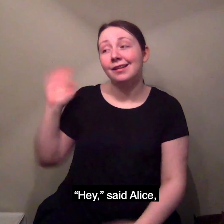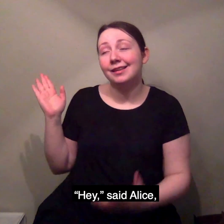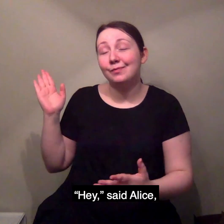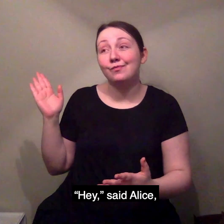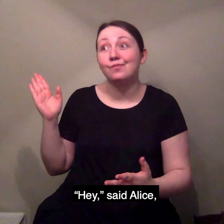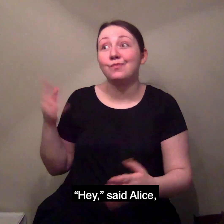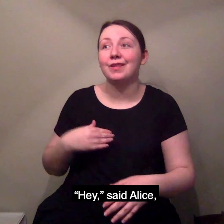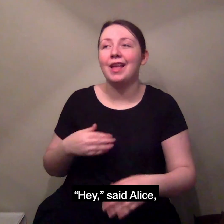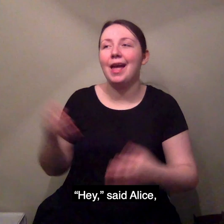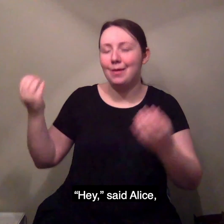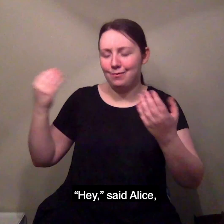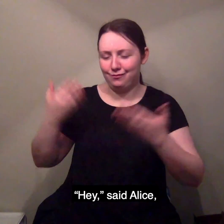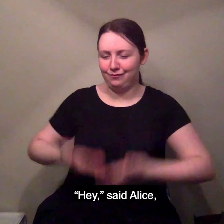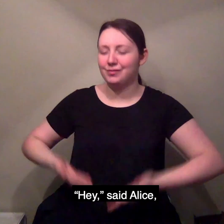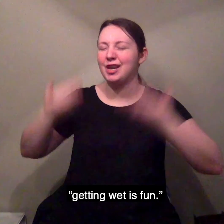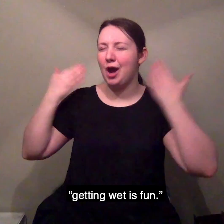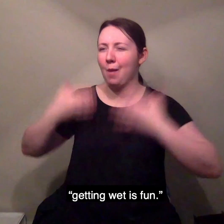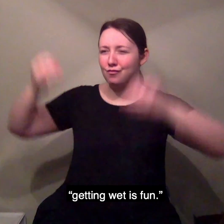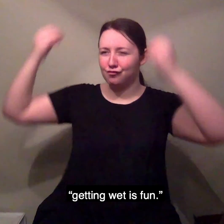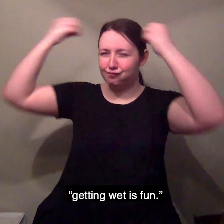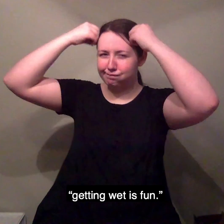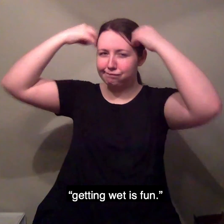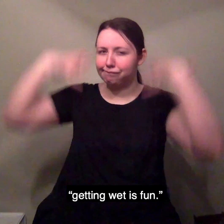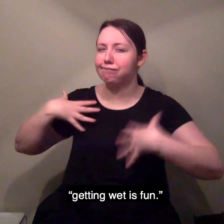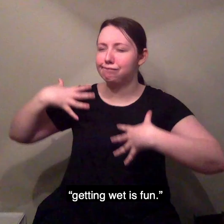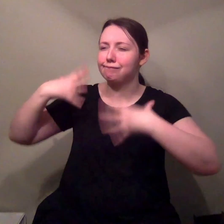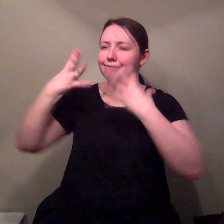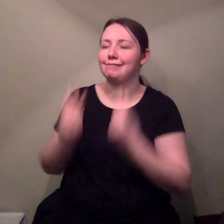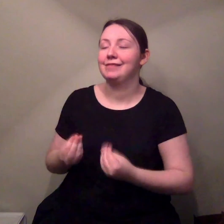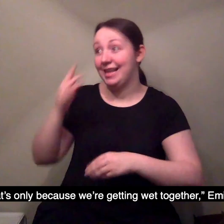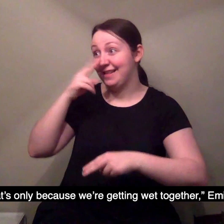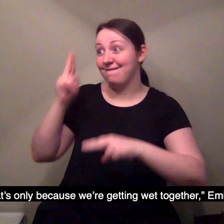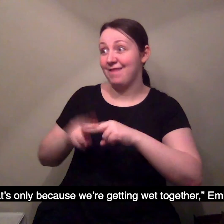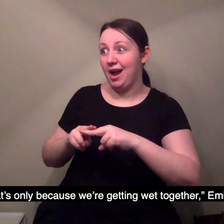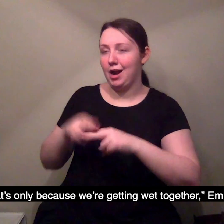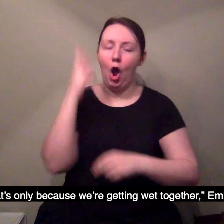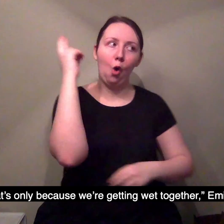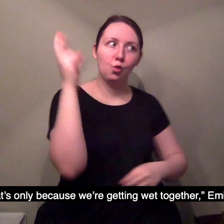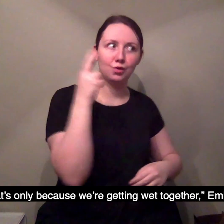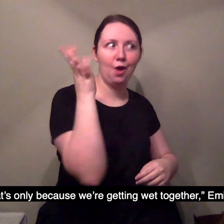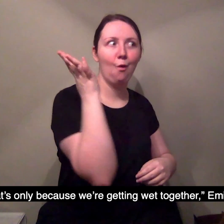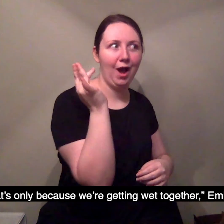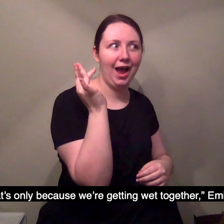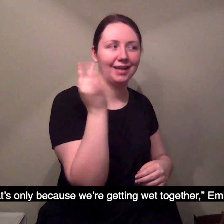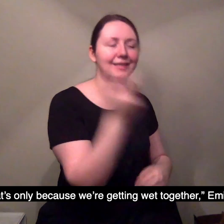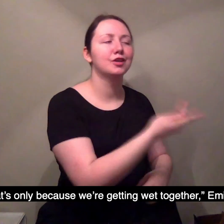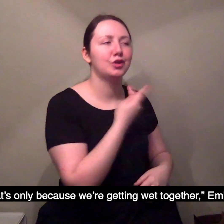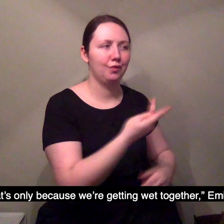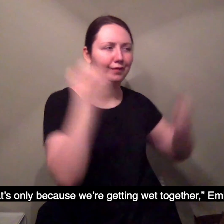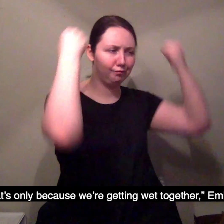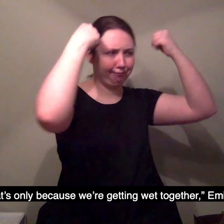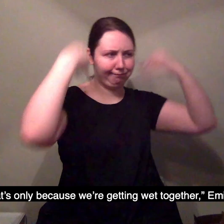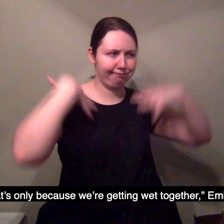Hey, said Alice, getting wet is fun. That's only because we're getting wet together, Emily told